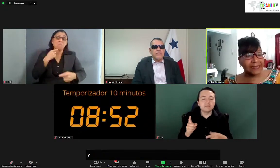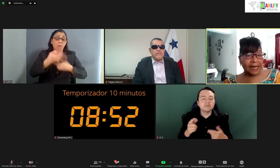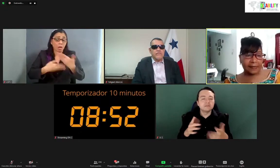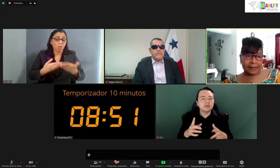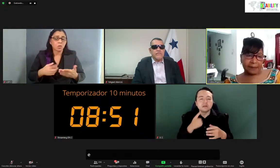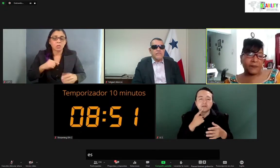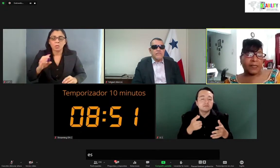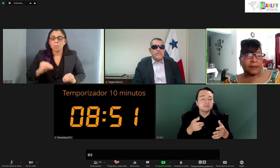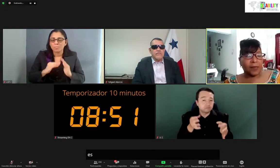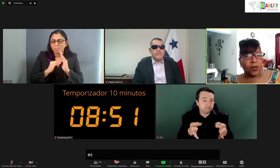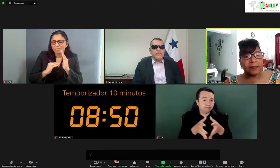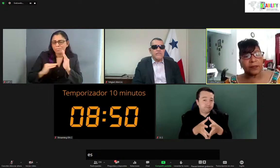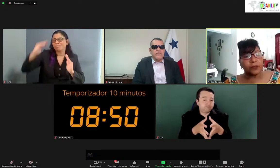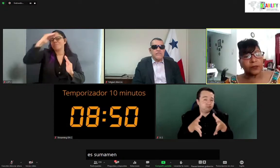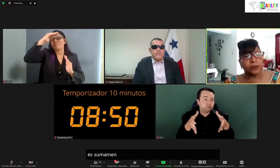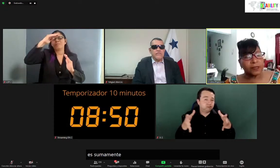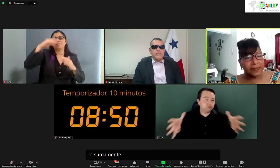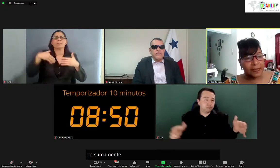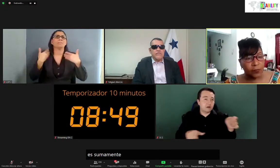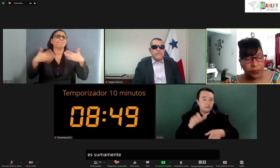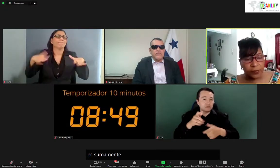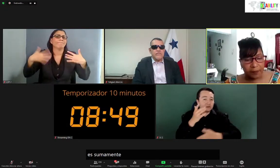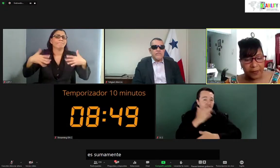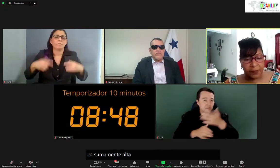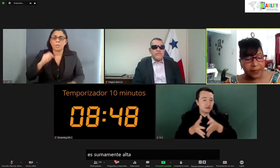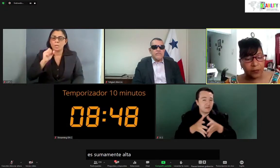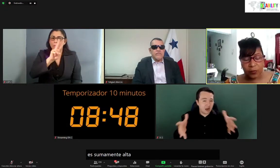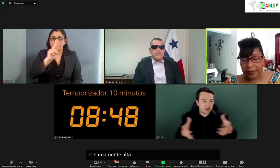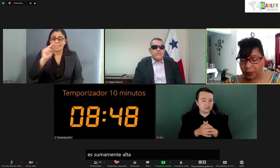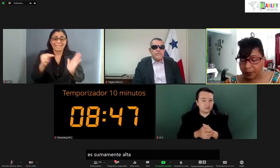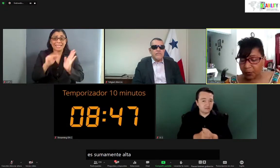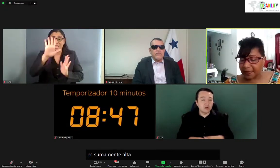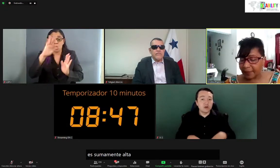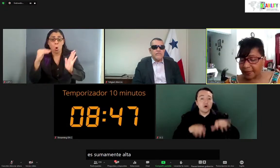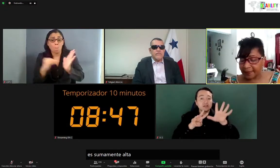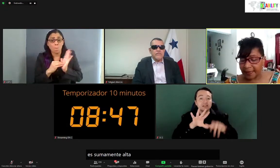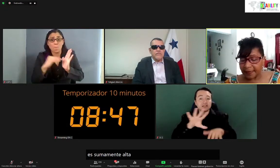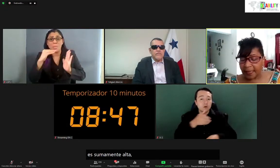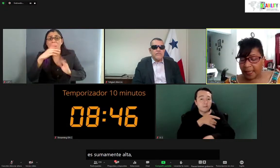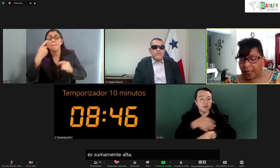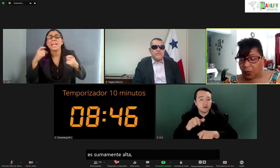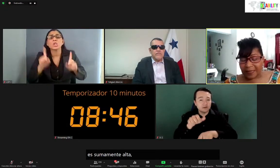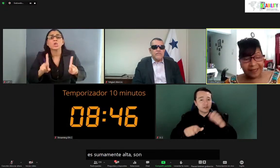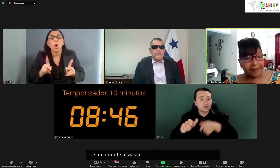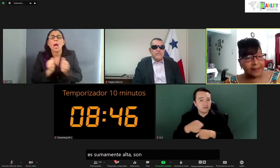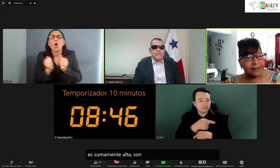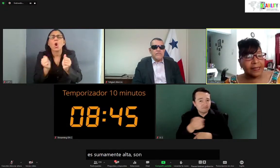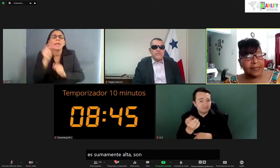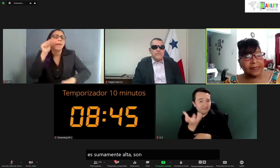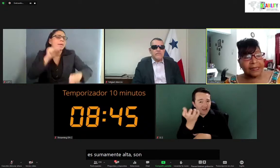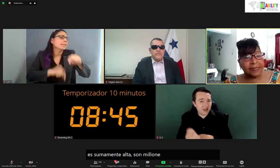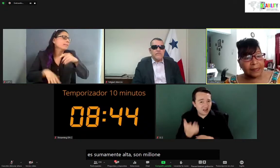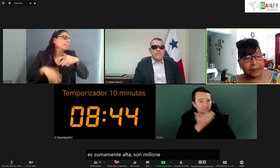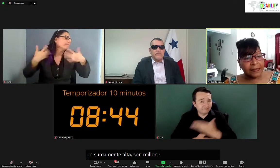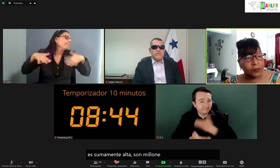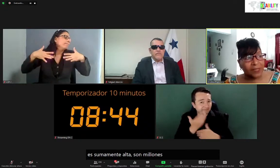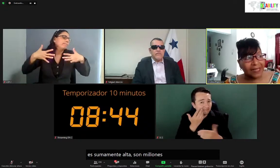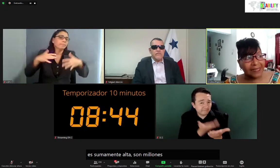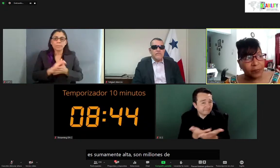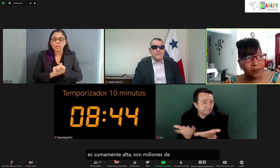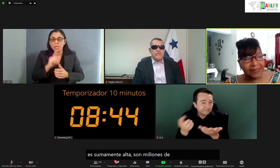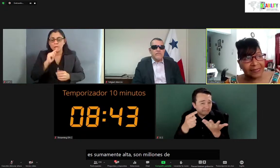suffered by several of our presenters we have a high amount of people we have 85 million people with some sort of